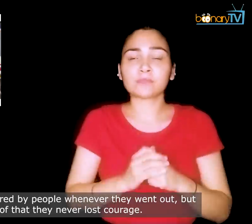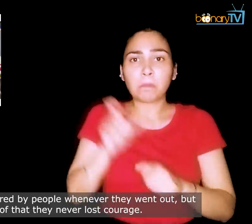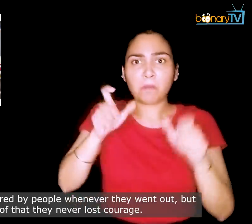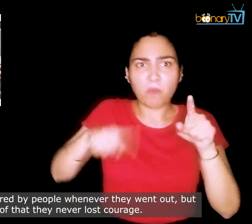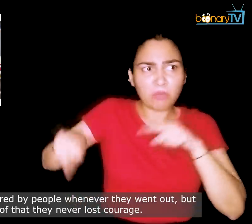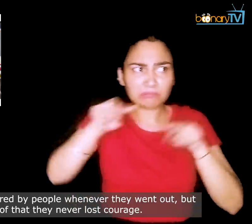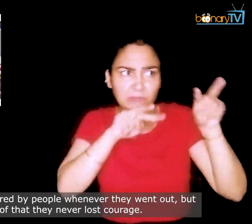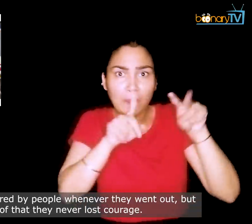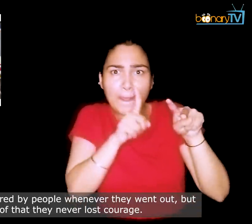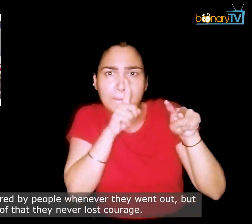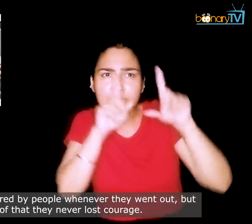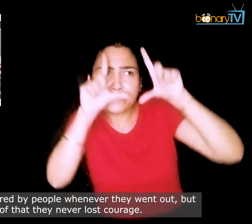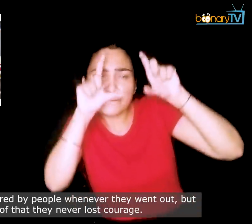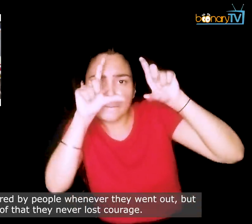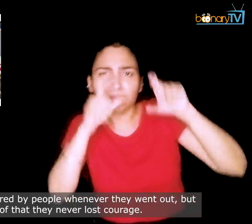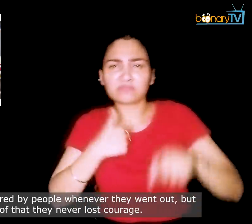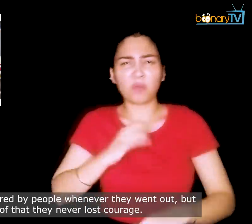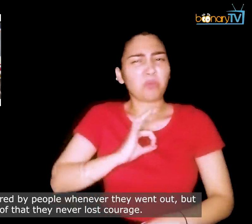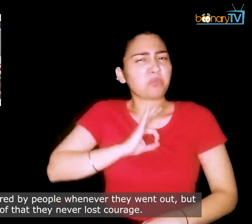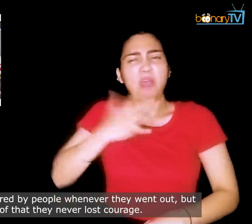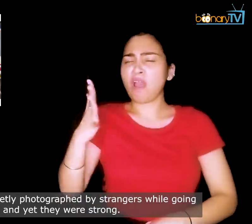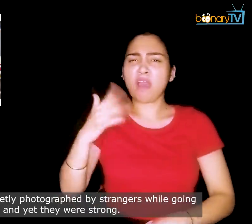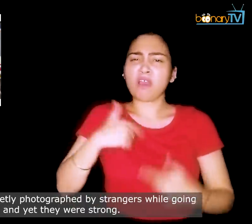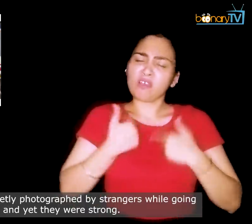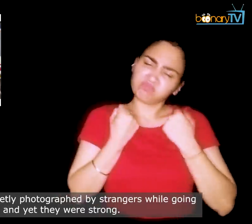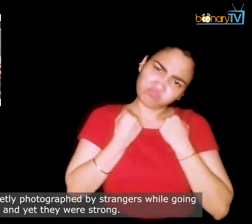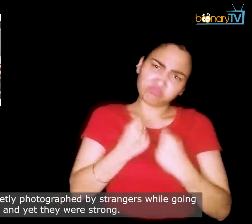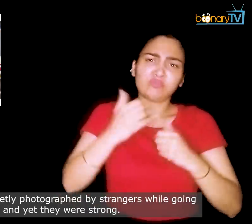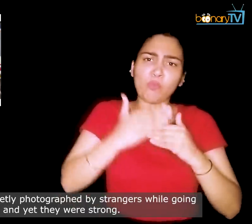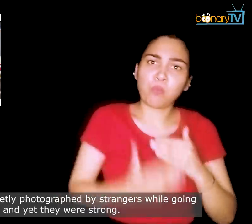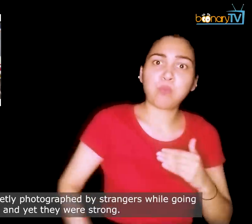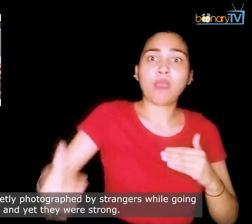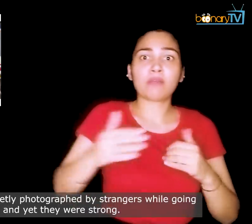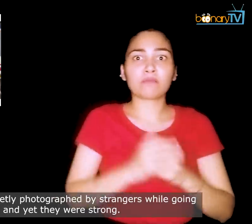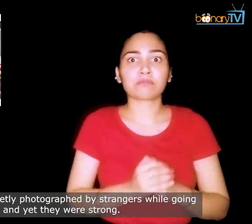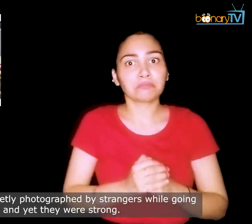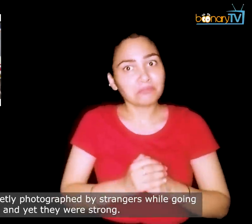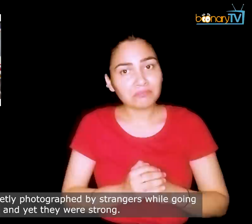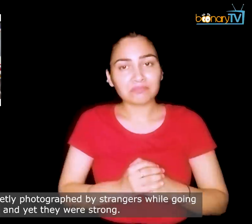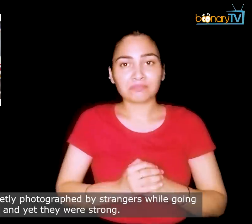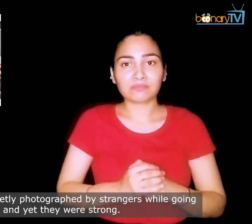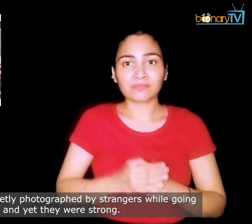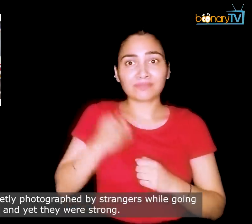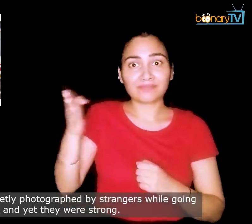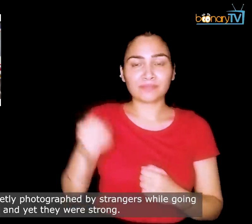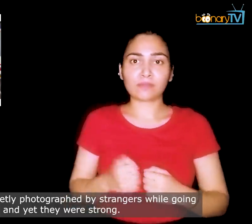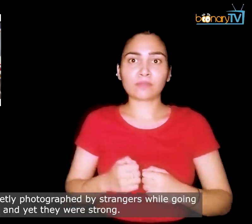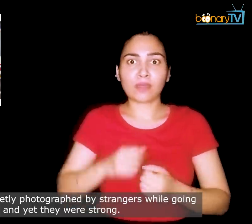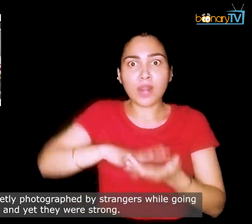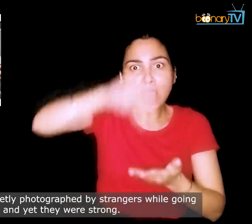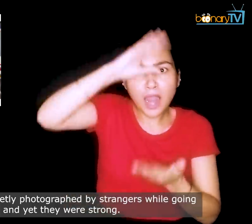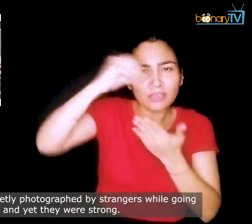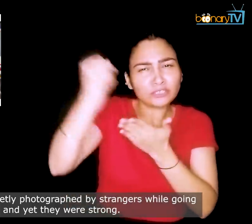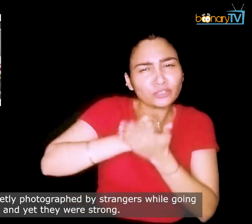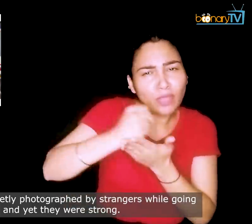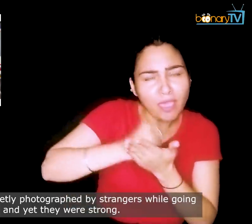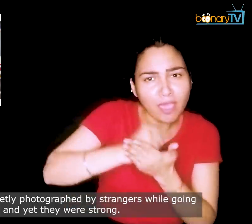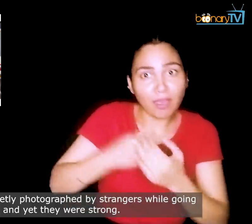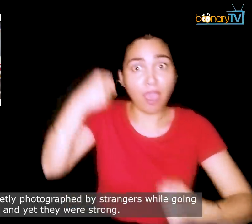because of that, they never lost courage. They were even secretly photographed by strangers while going out and yet they were